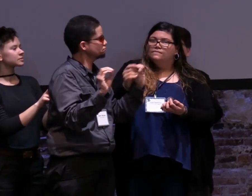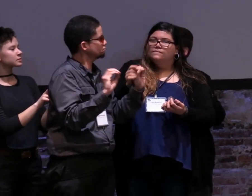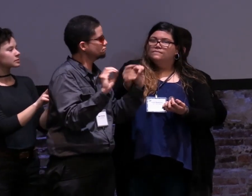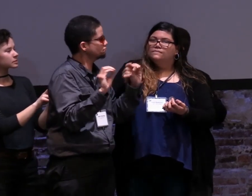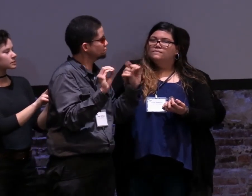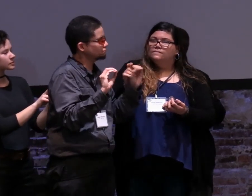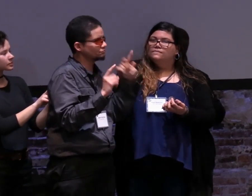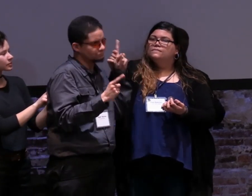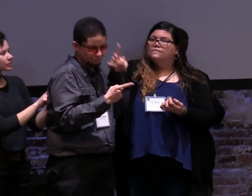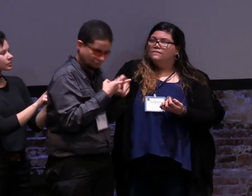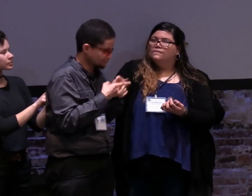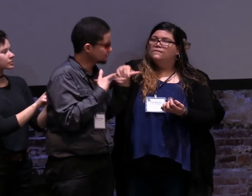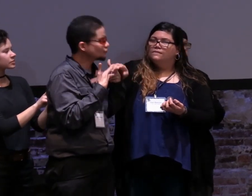I never thought